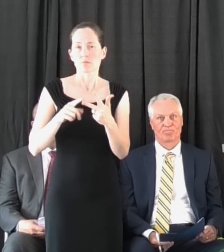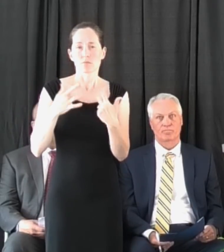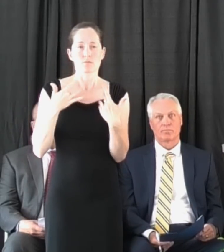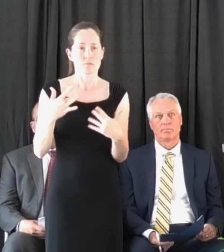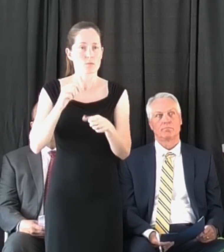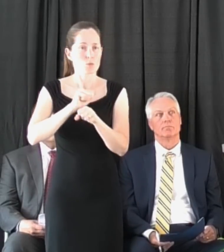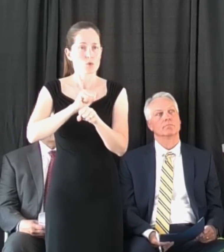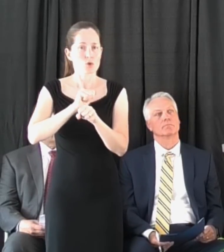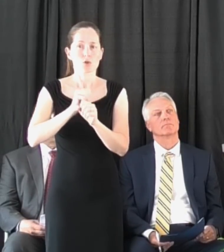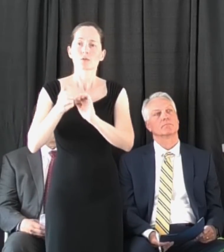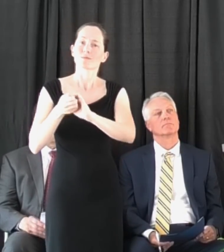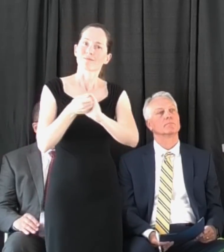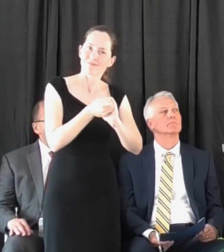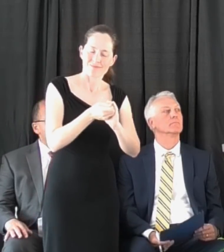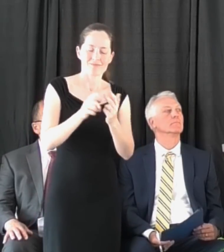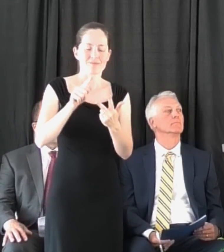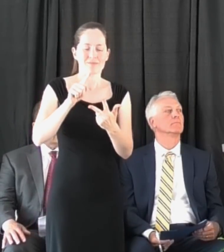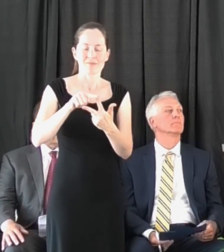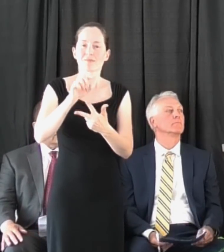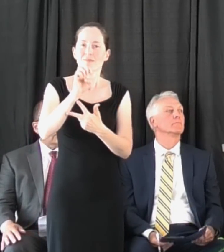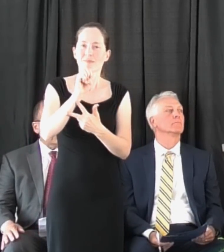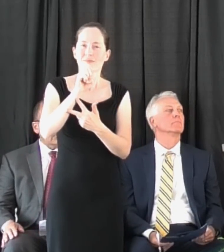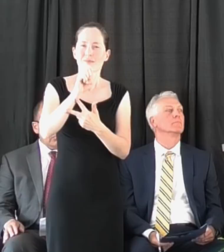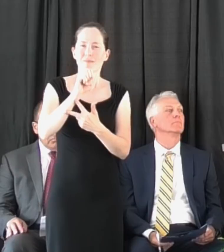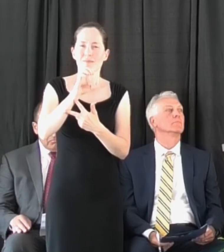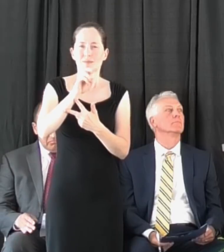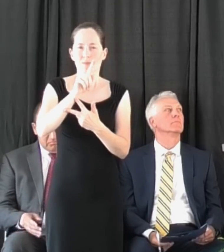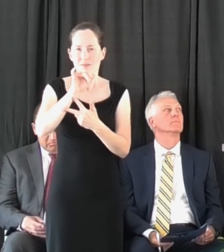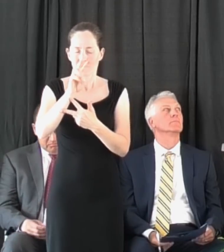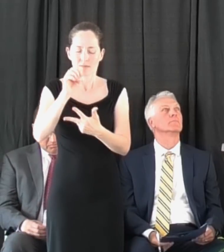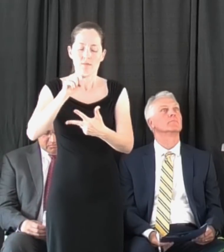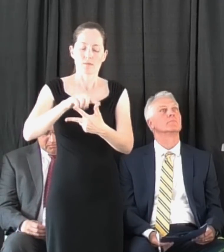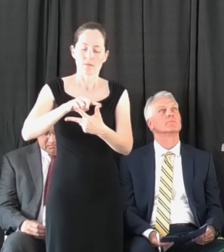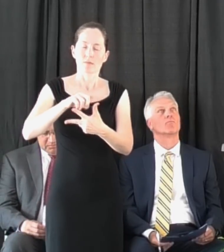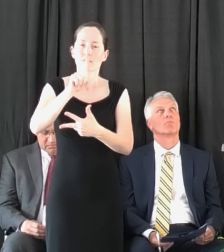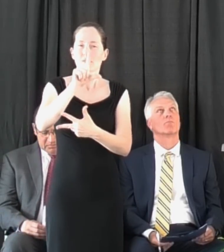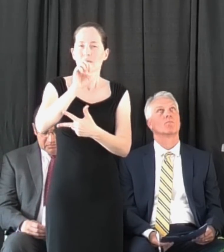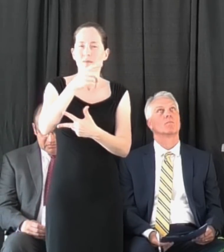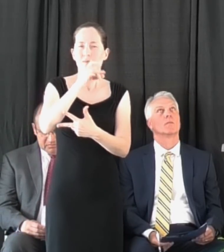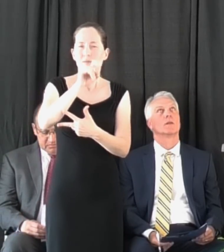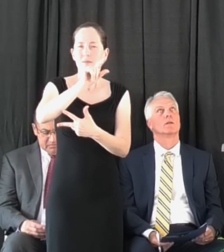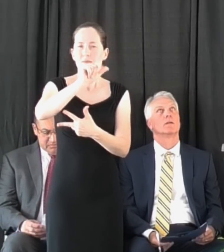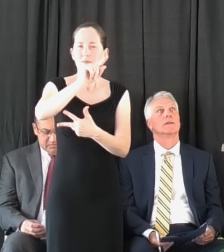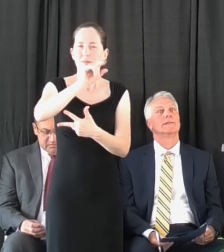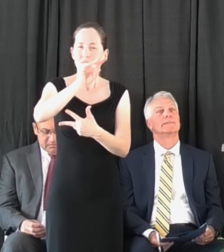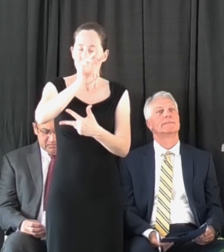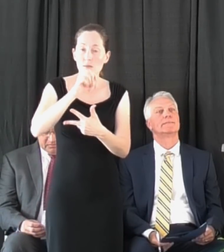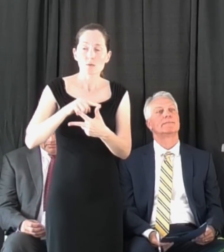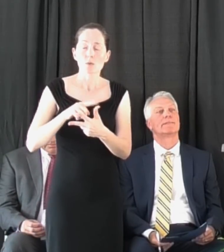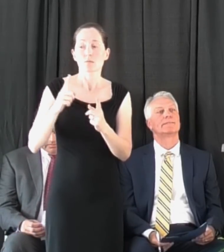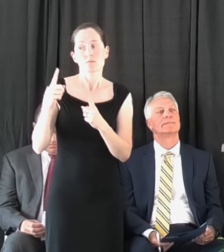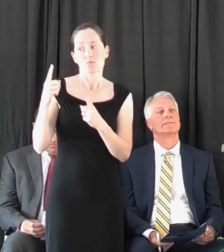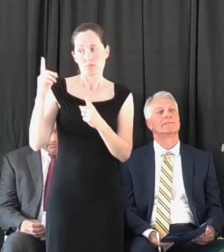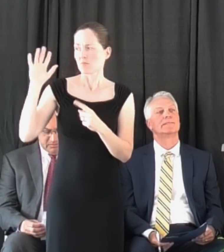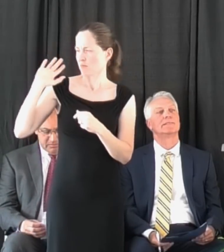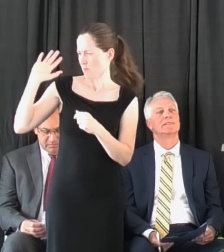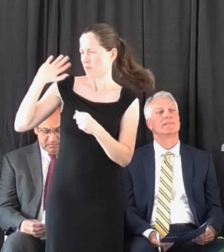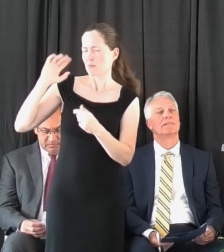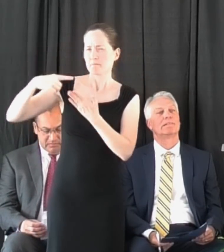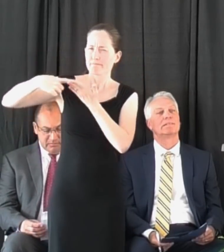with the executive branch and the legislative branch. Over 20 years ago, there had been talk that a new circuit courthouse was